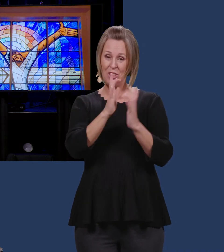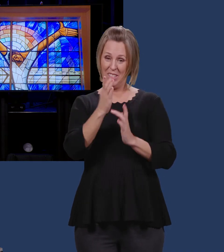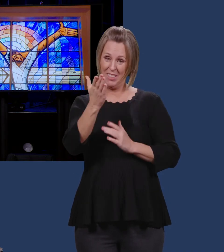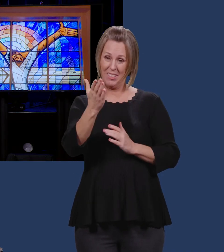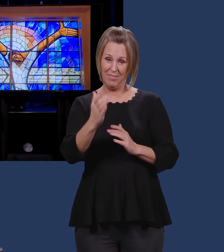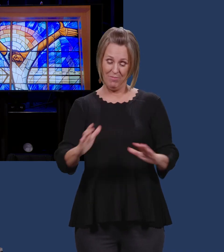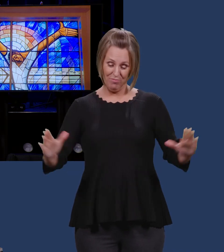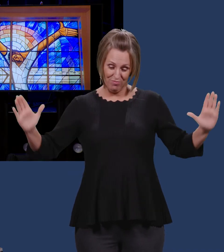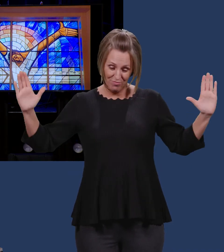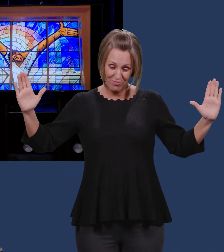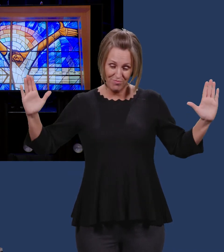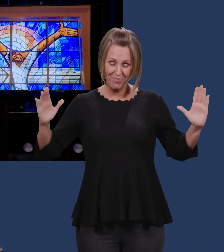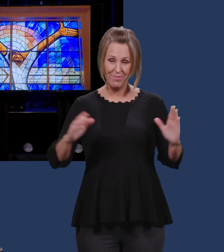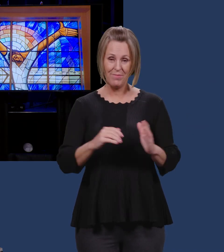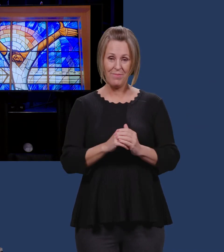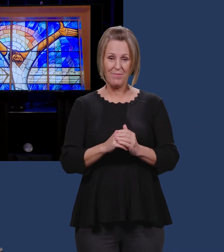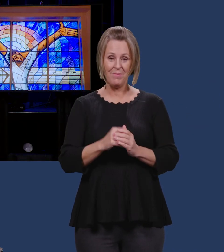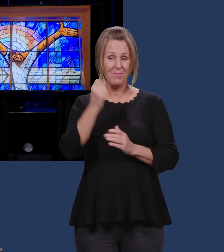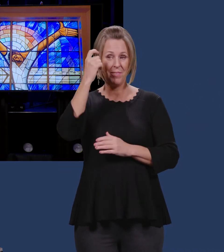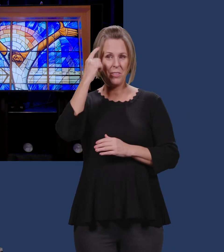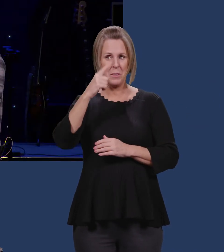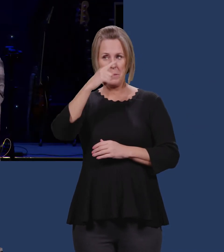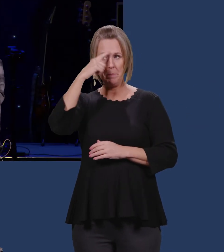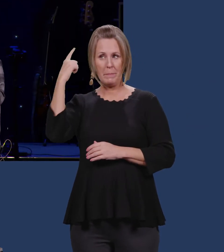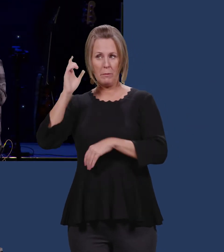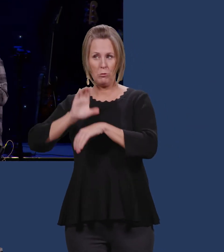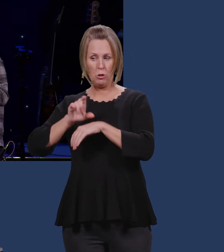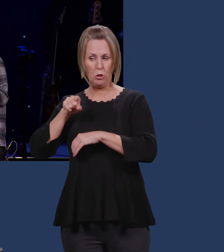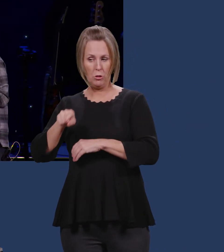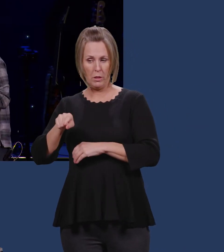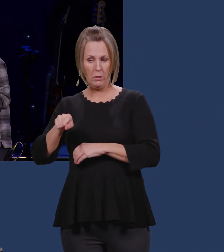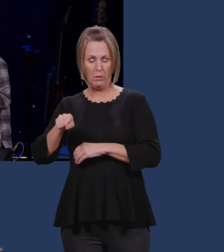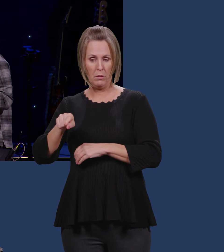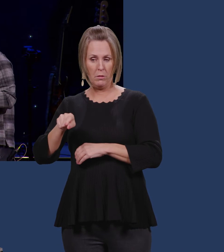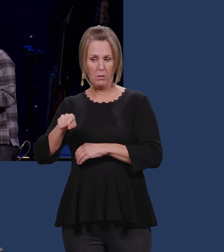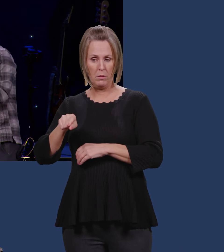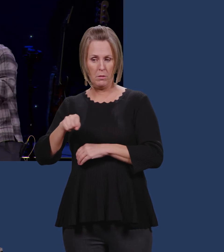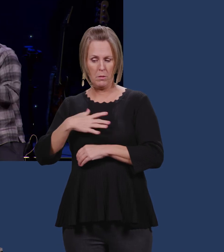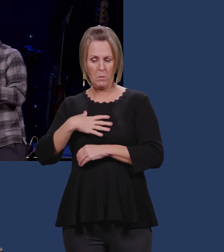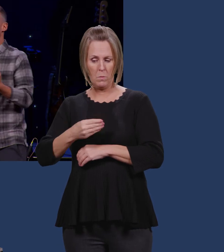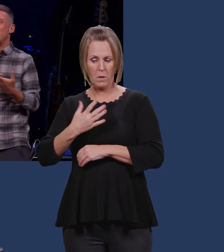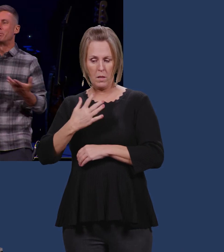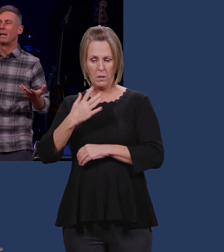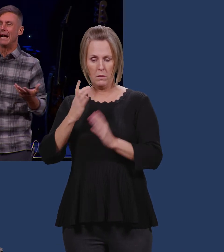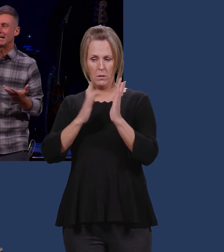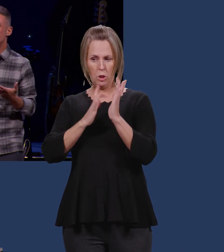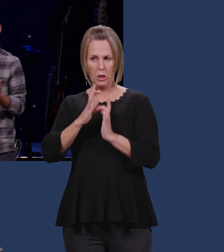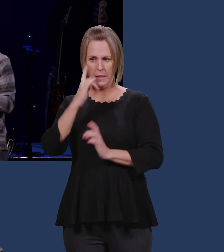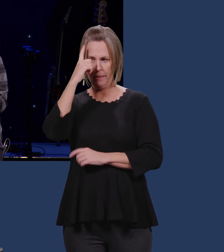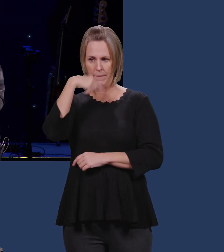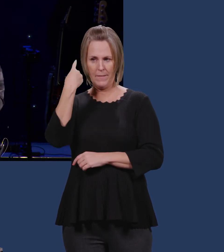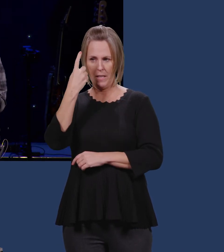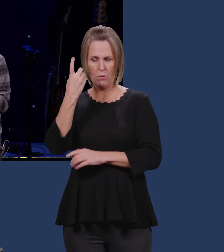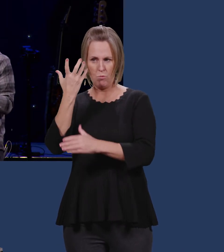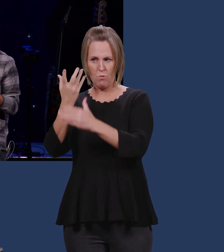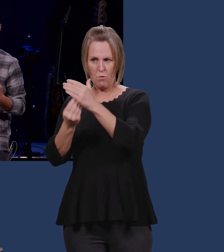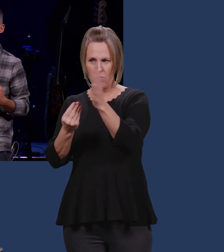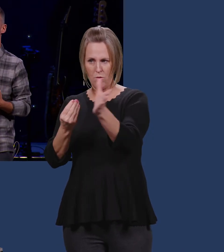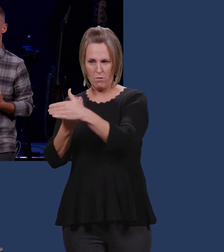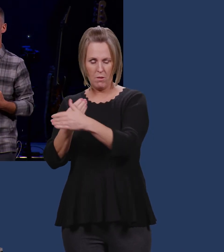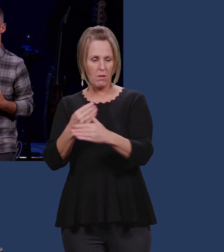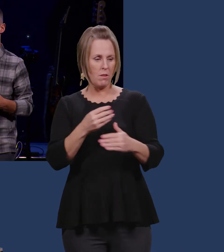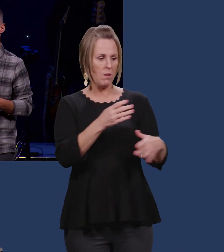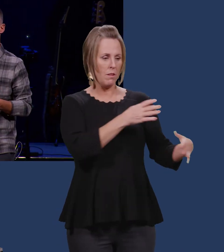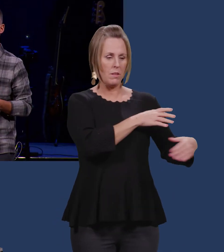A white Jesus in a black church with the face blown out, replaced by a black Jesus on